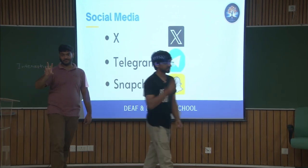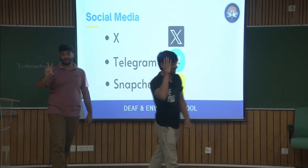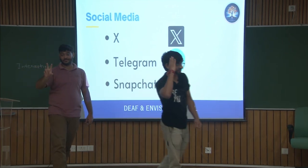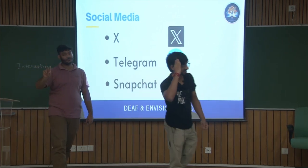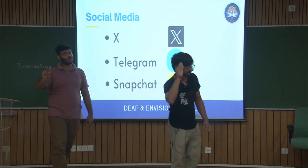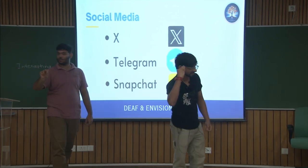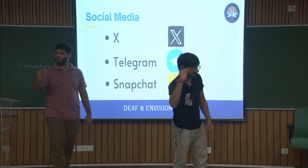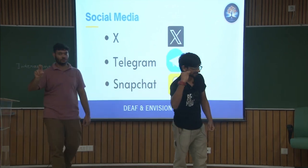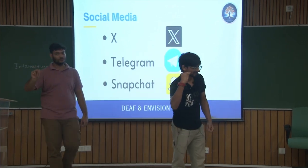Snapchat